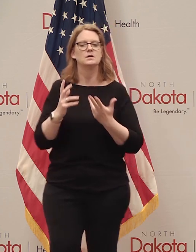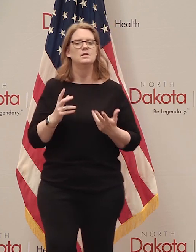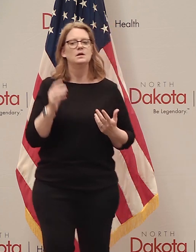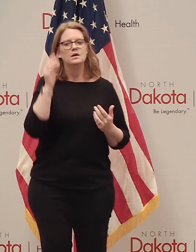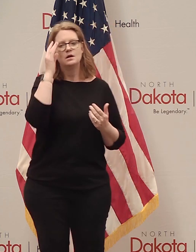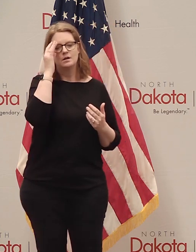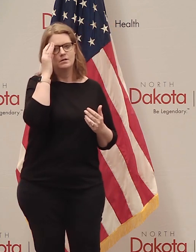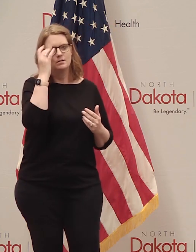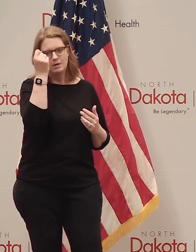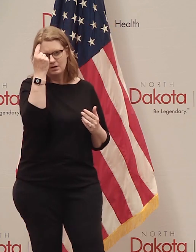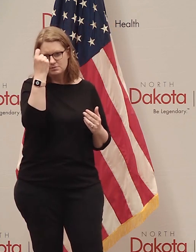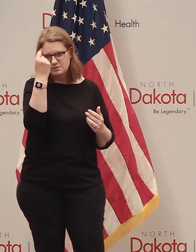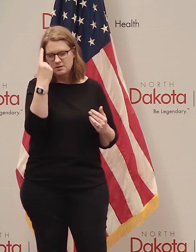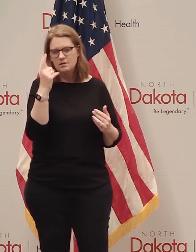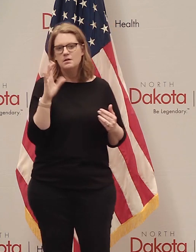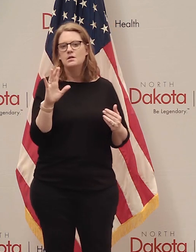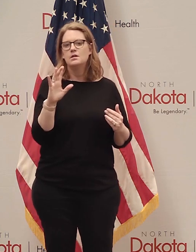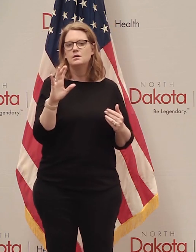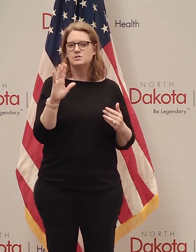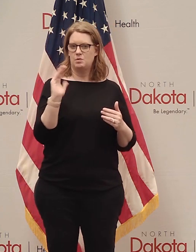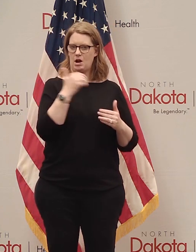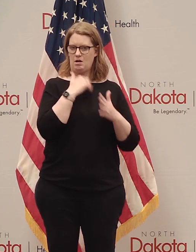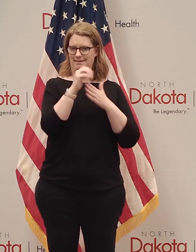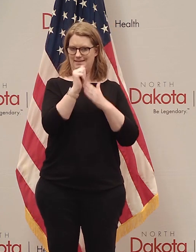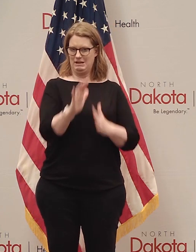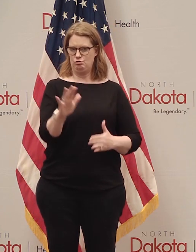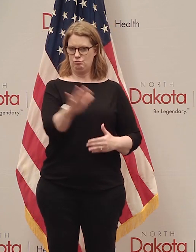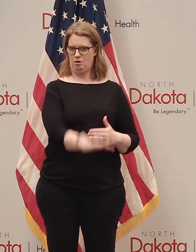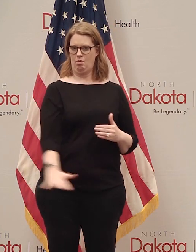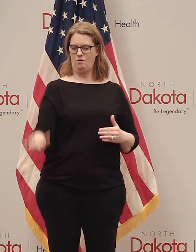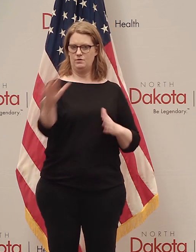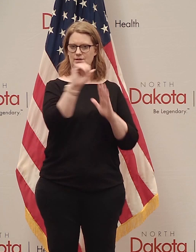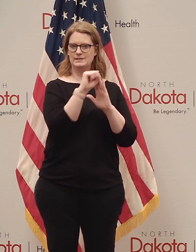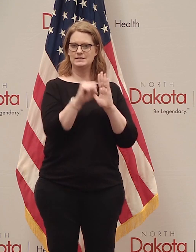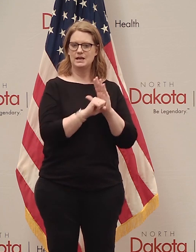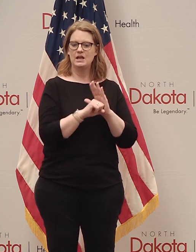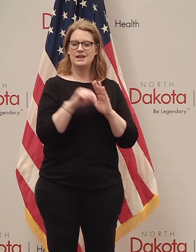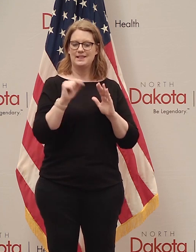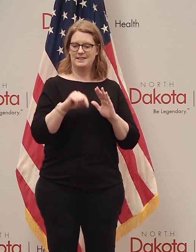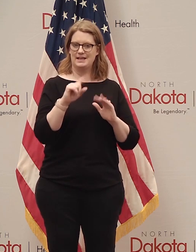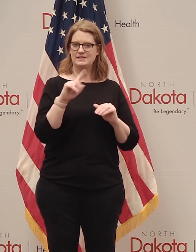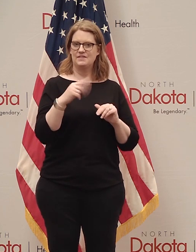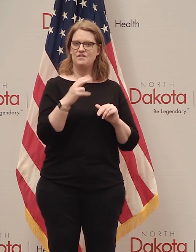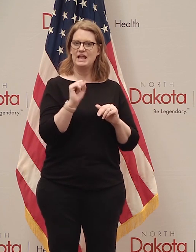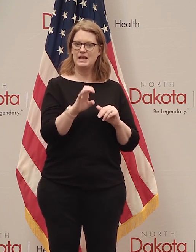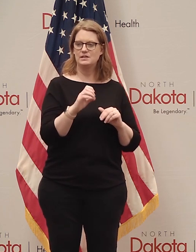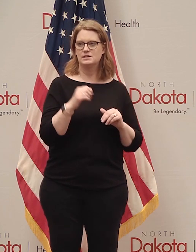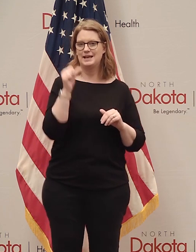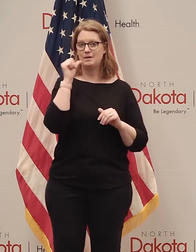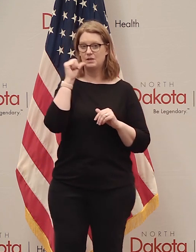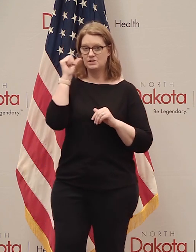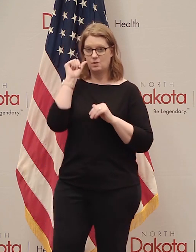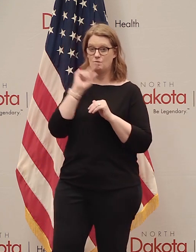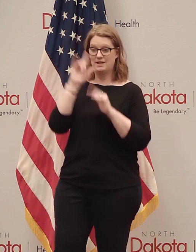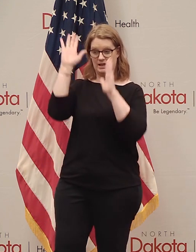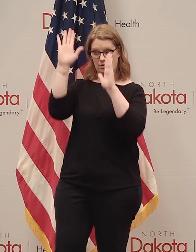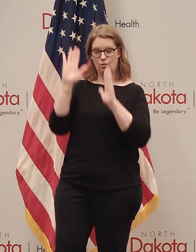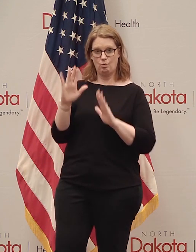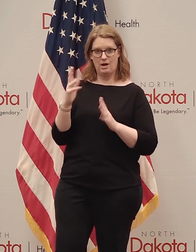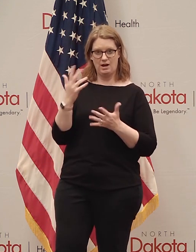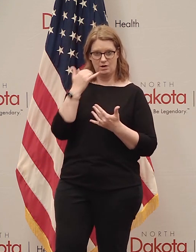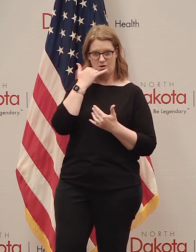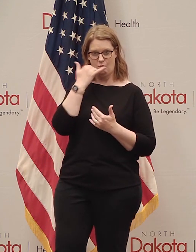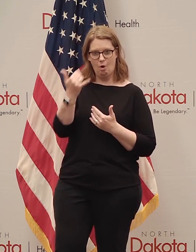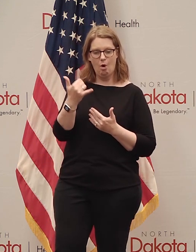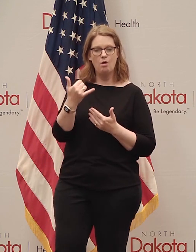saying, again, to our leaders across the state, the phase that we're in, we had a great call yesterday with